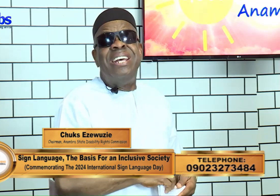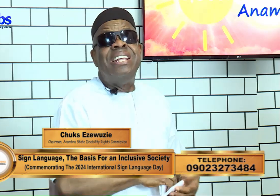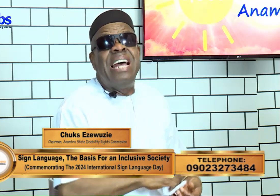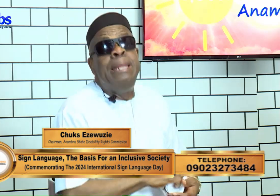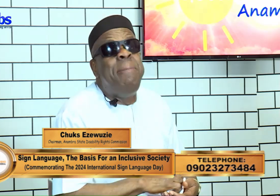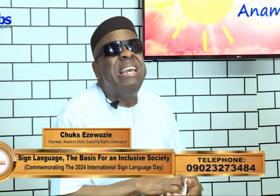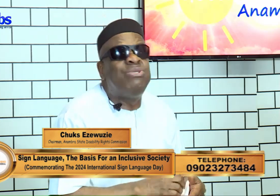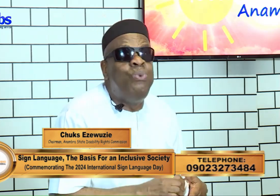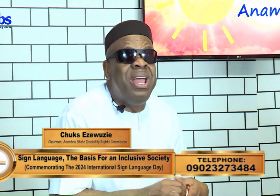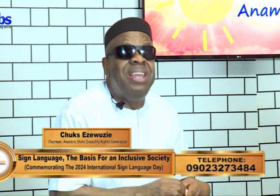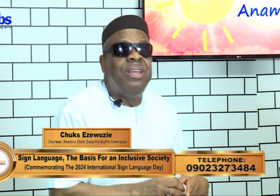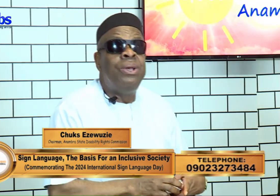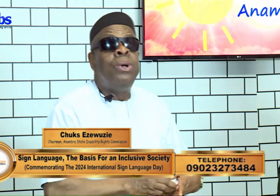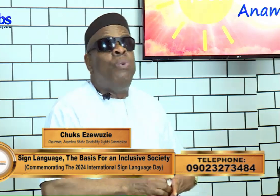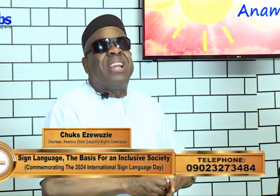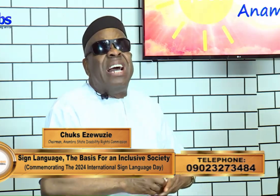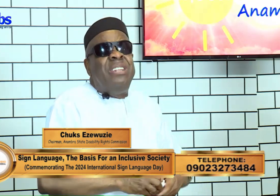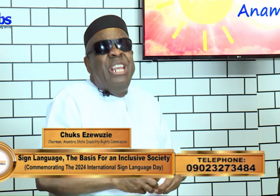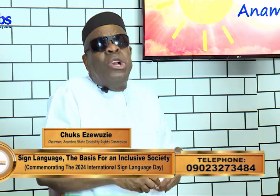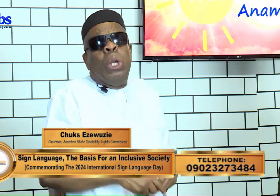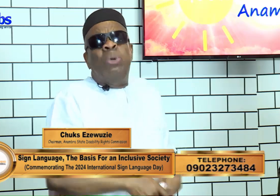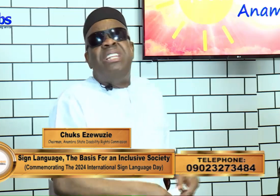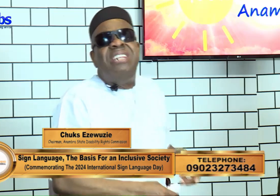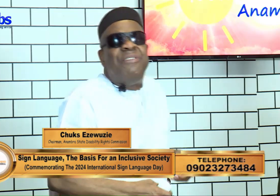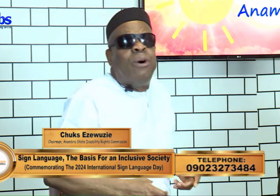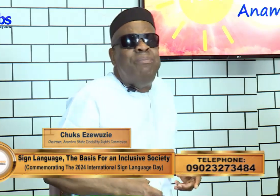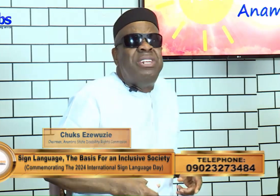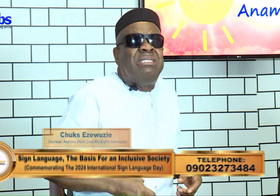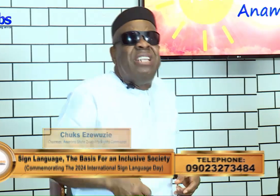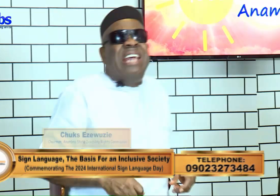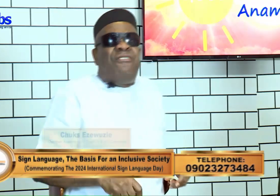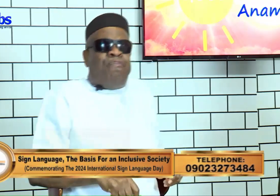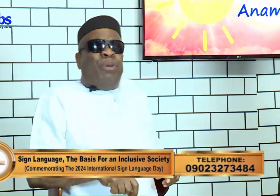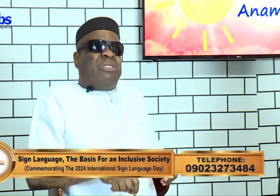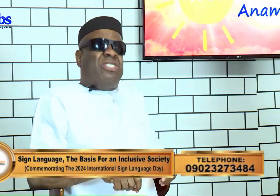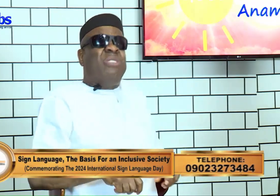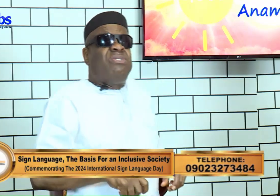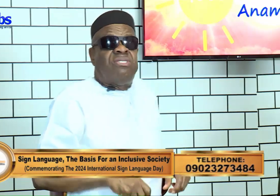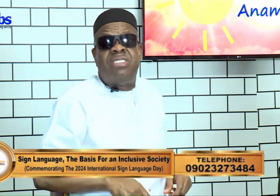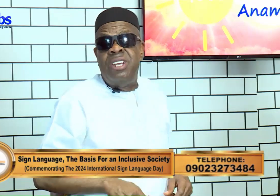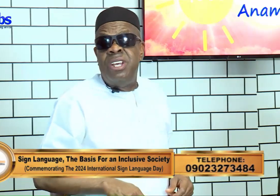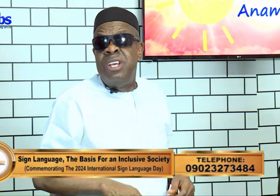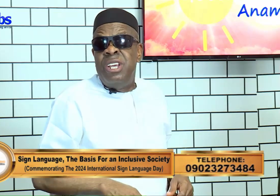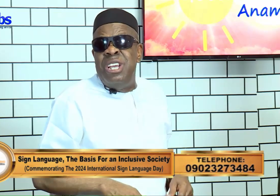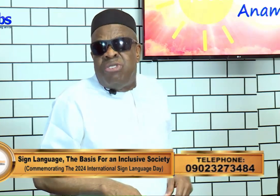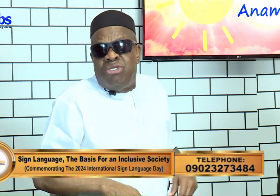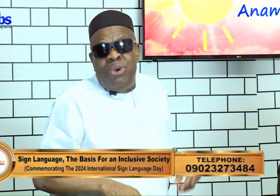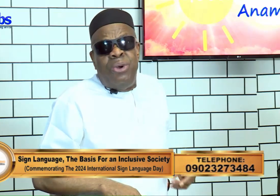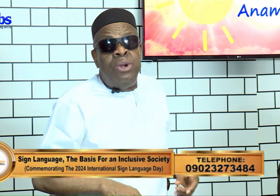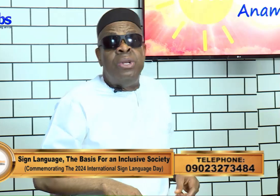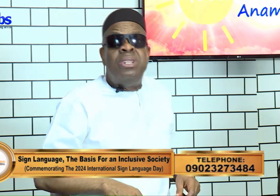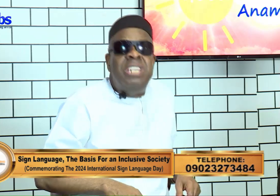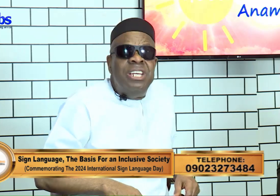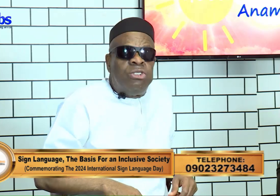say that the best way we can include the deaf community, deaf persons,